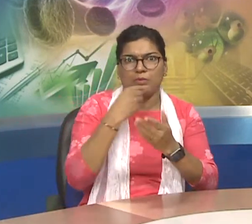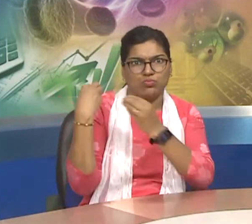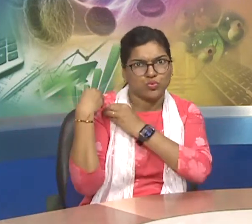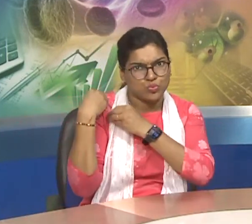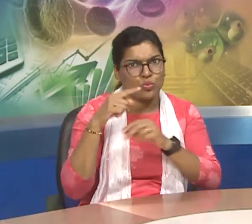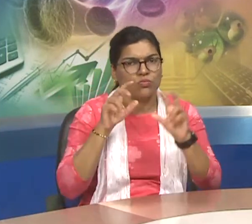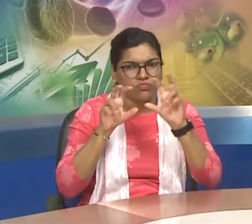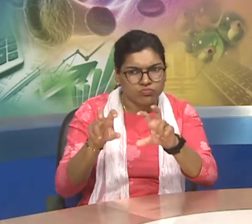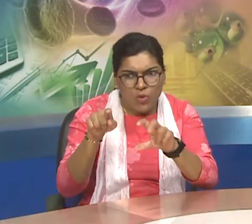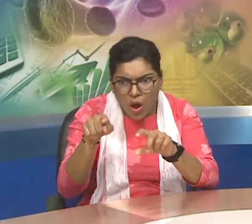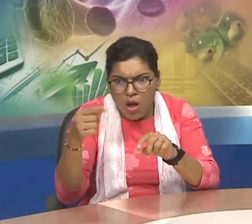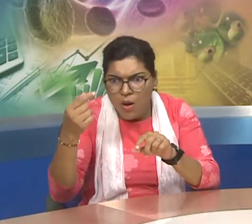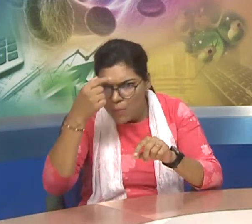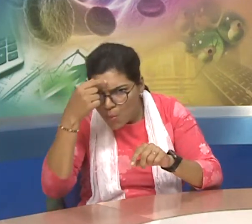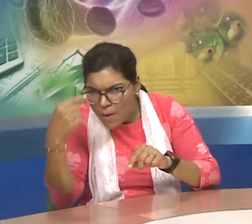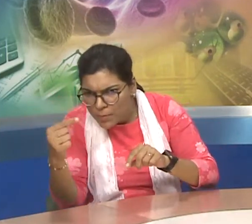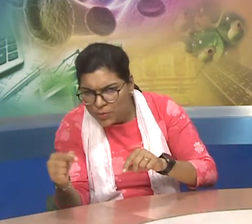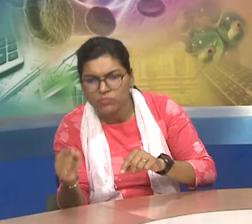through library management software.